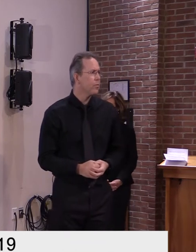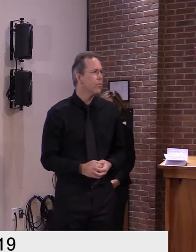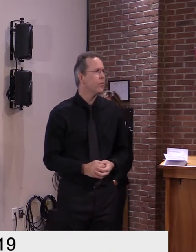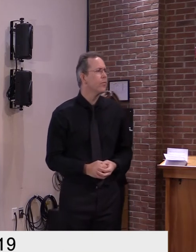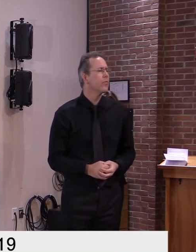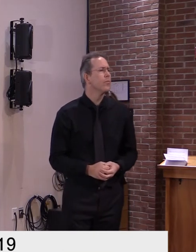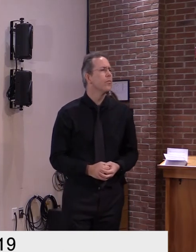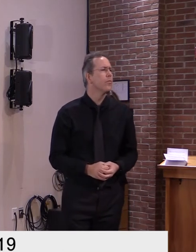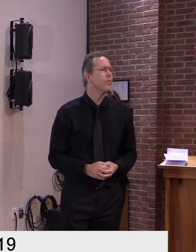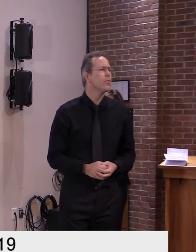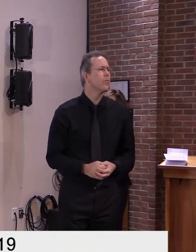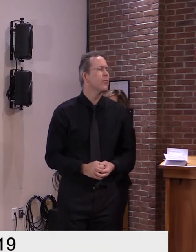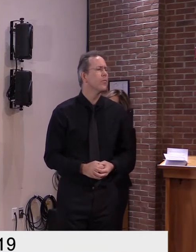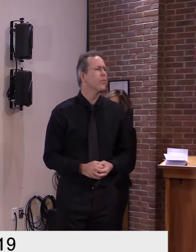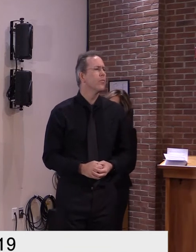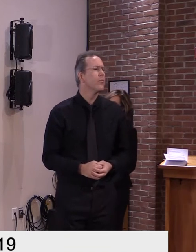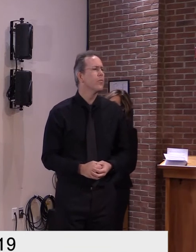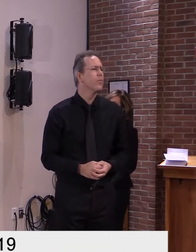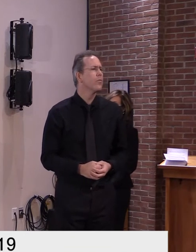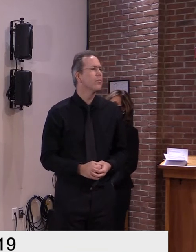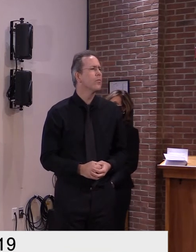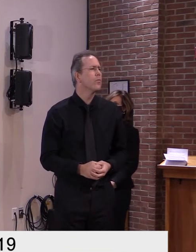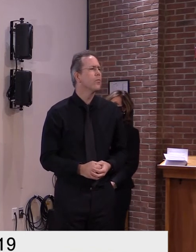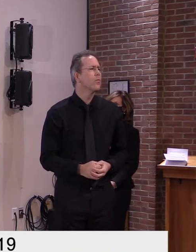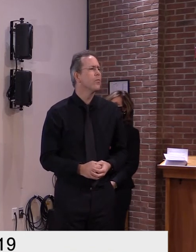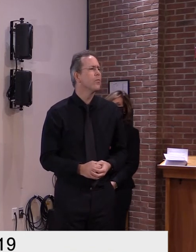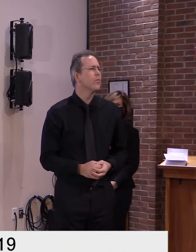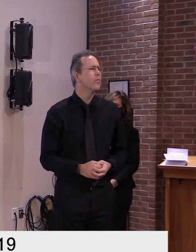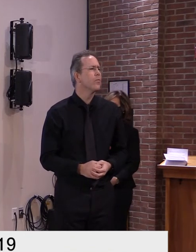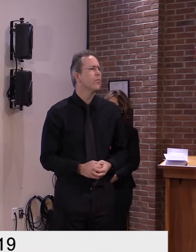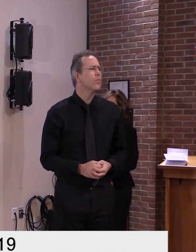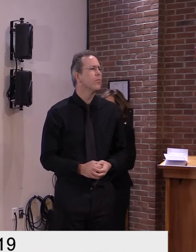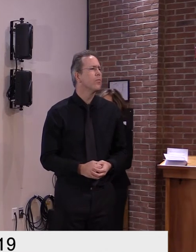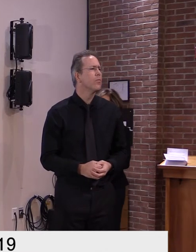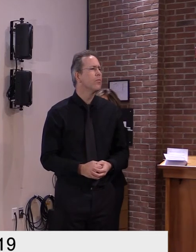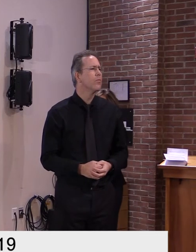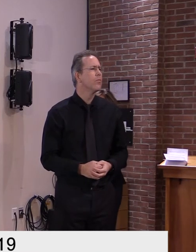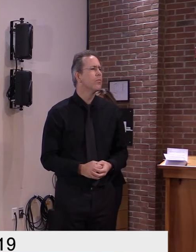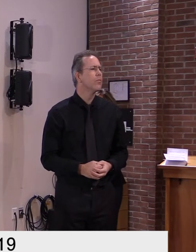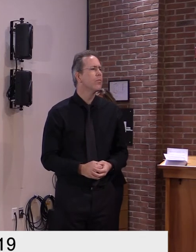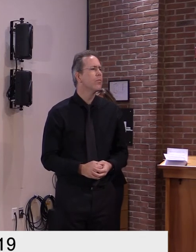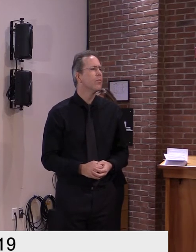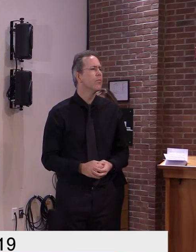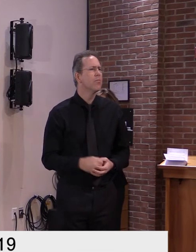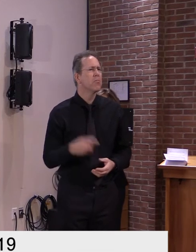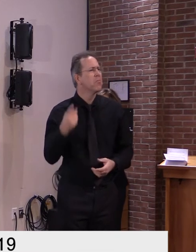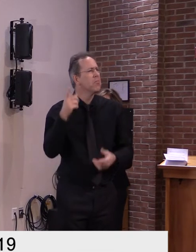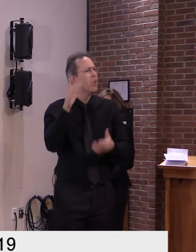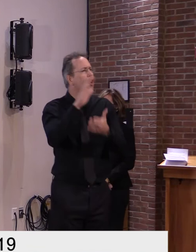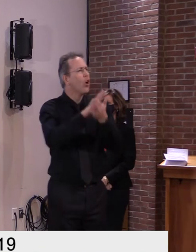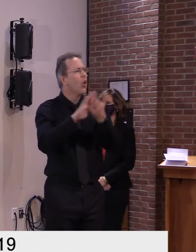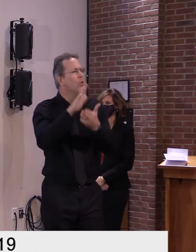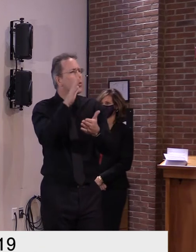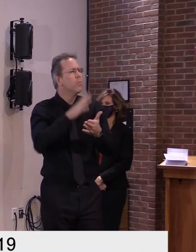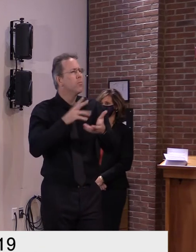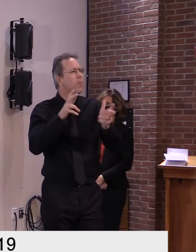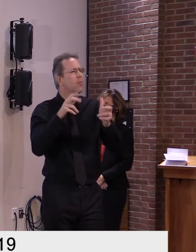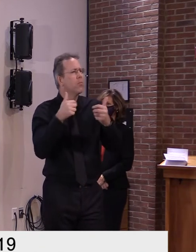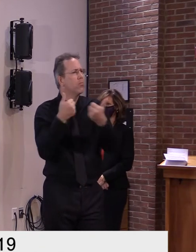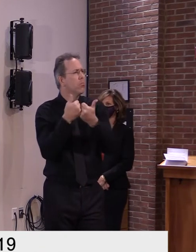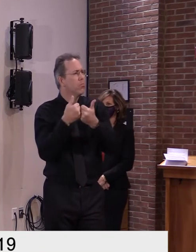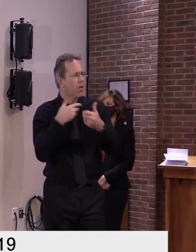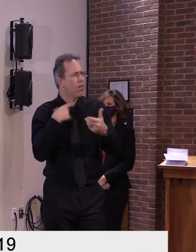state's rationale for allowing these games to go on, but high school sports is still not allowed to play? Yeah, we had to